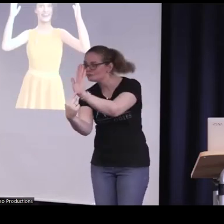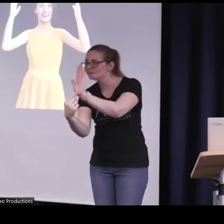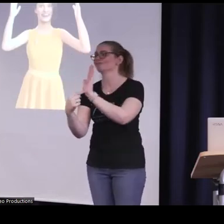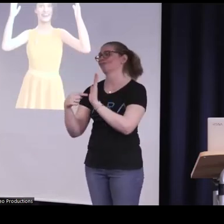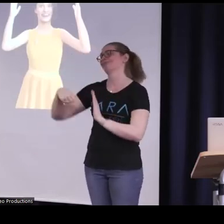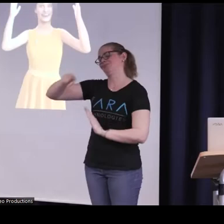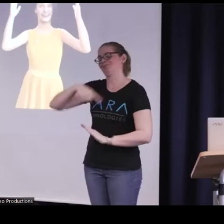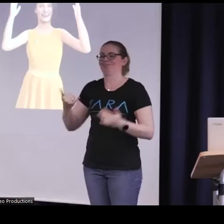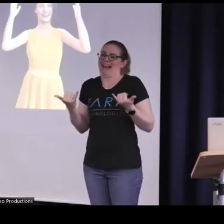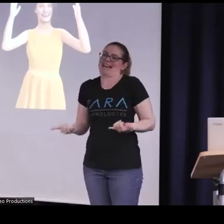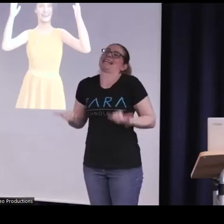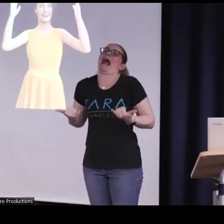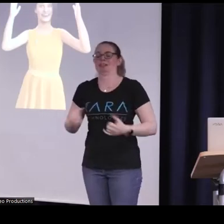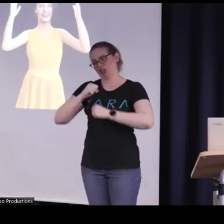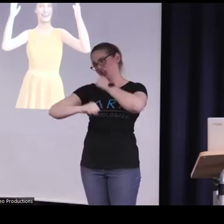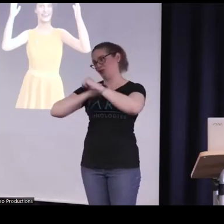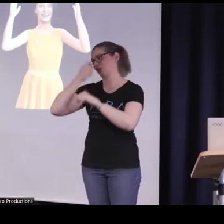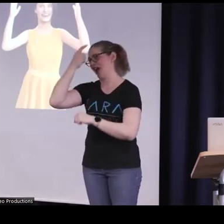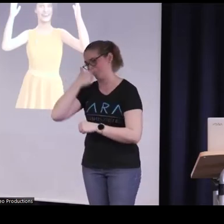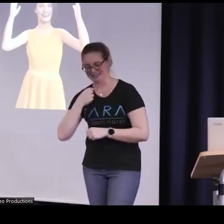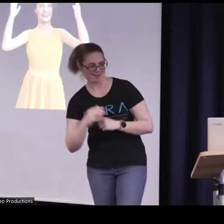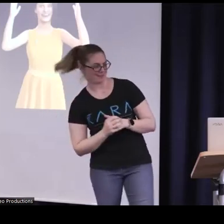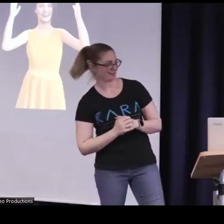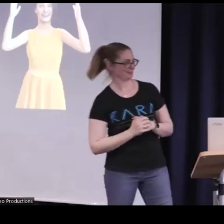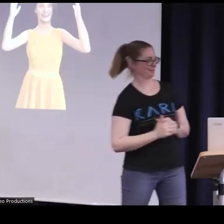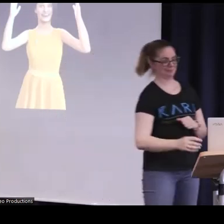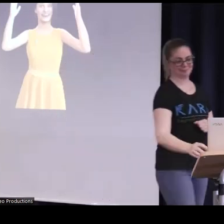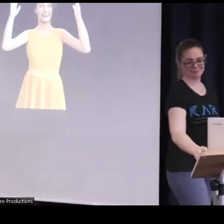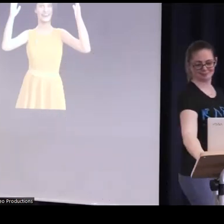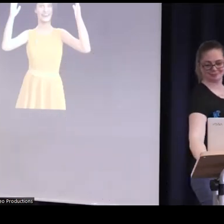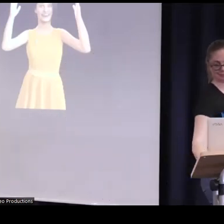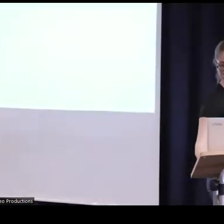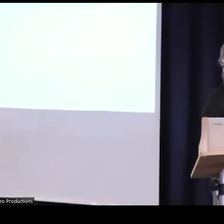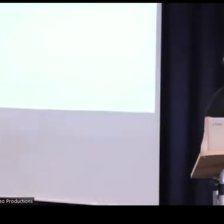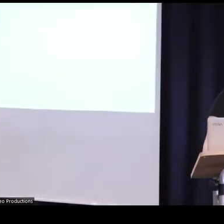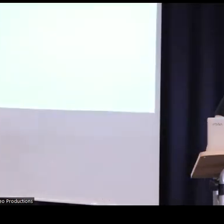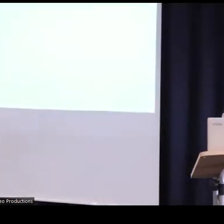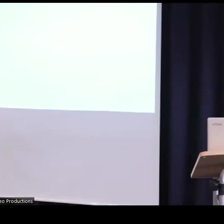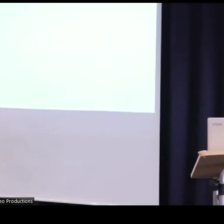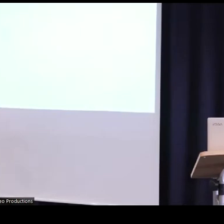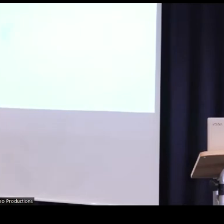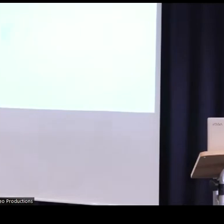So now we ensure that we represent that within our current generation of avatars.